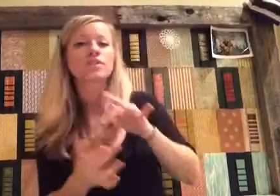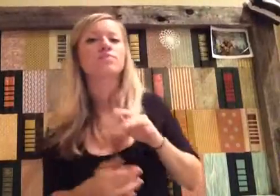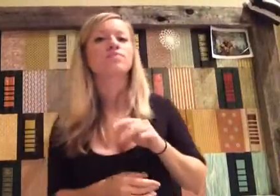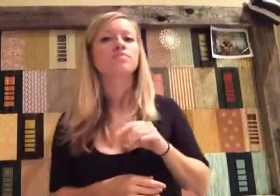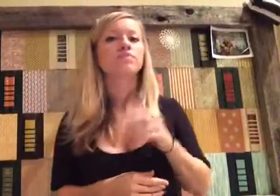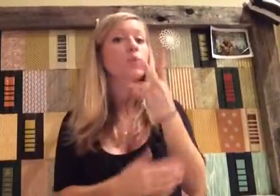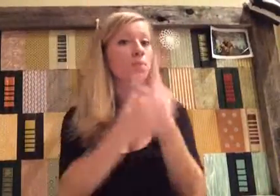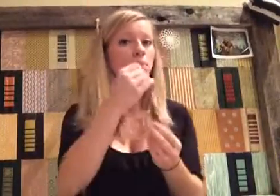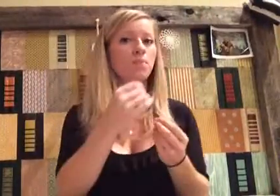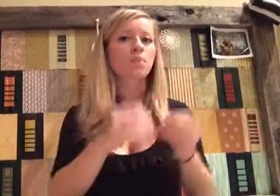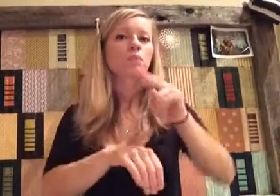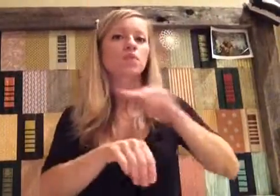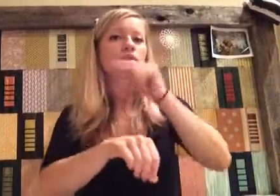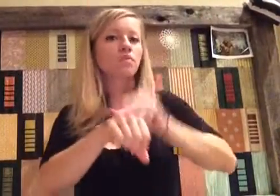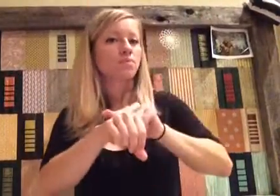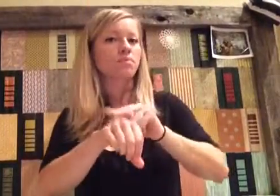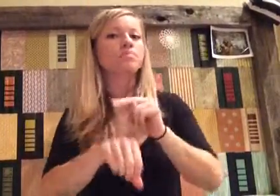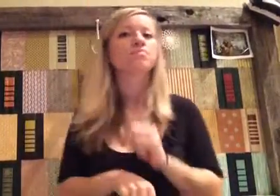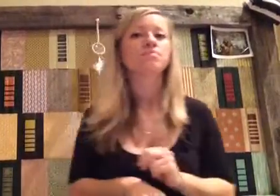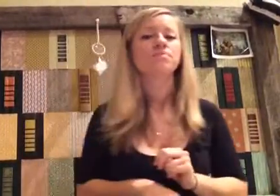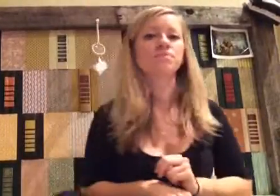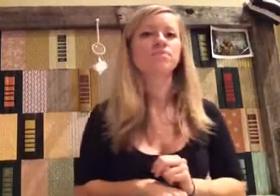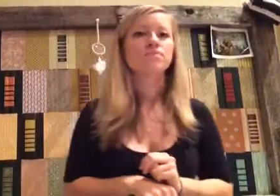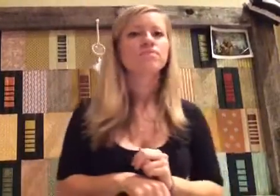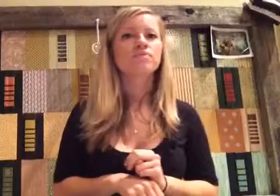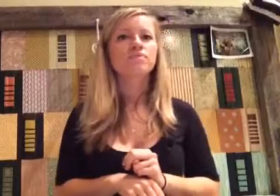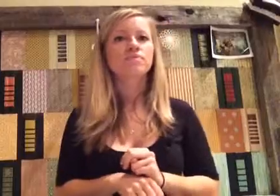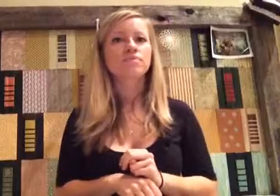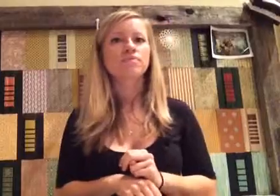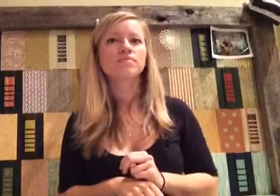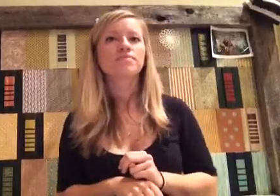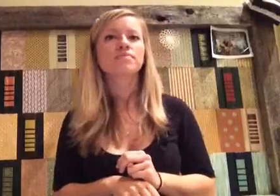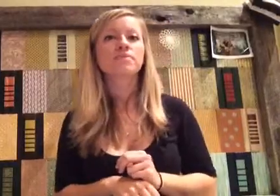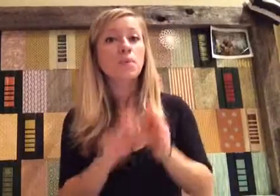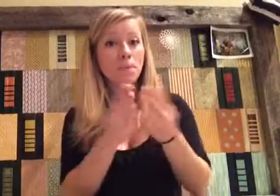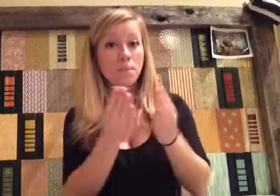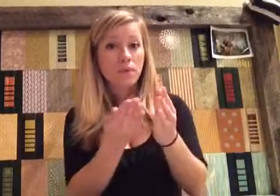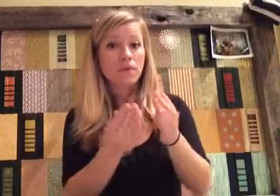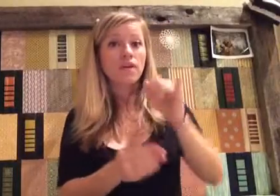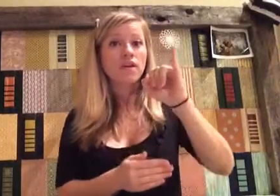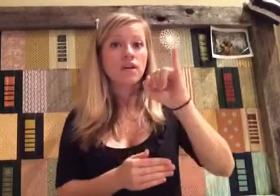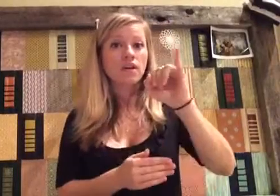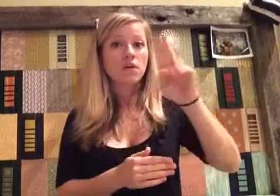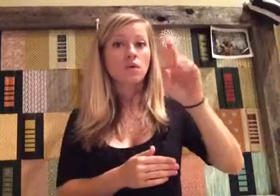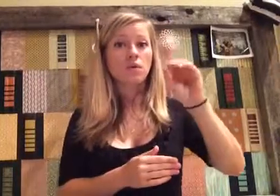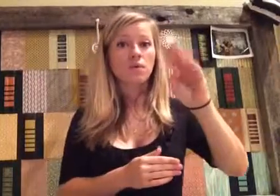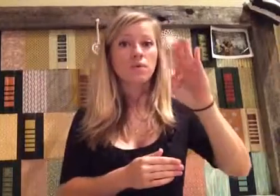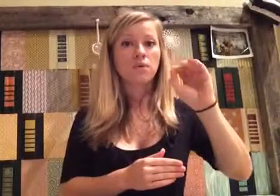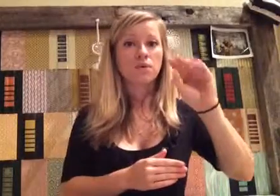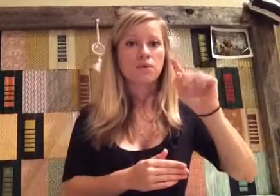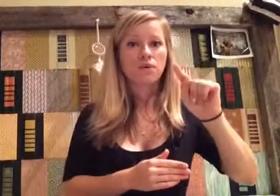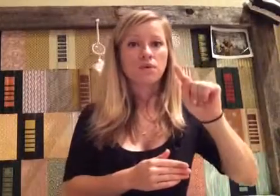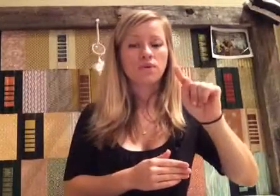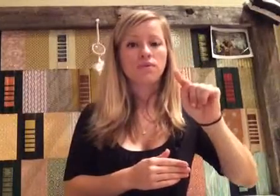Let's try another practice problem. In the book, I, Robot, the main character fights for his life